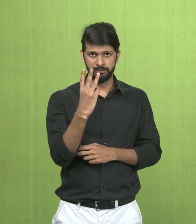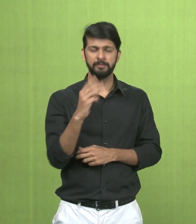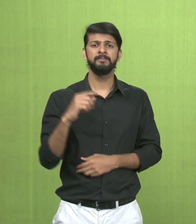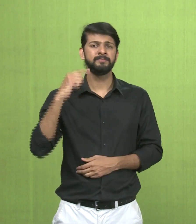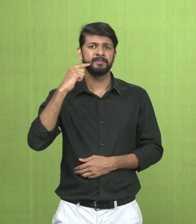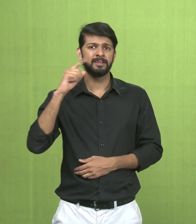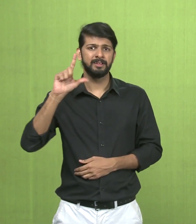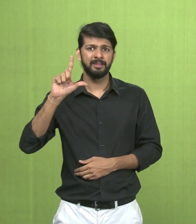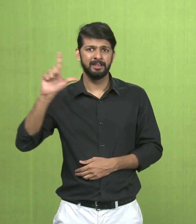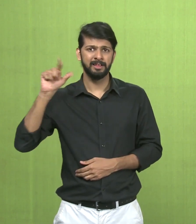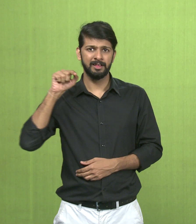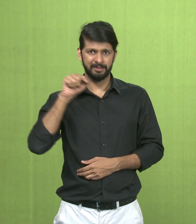Question number 3.